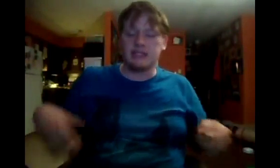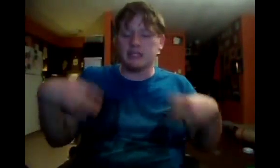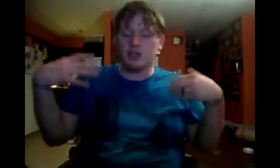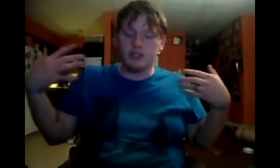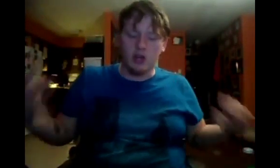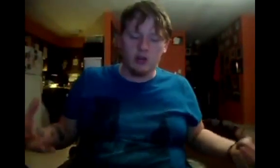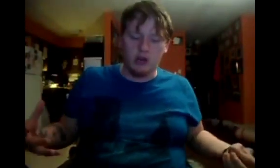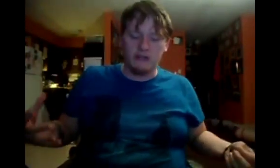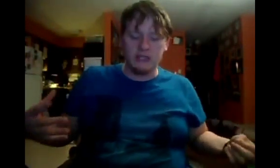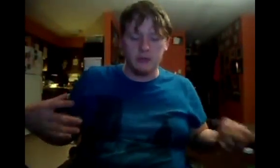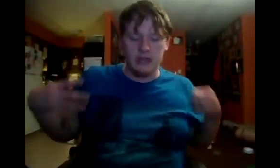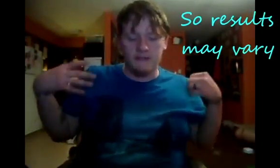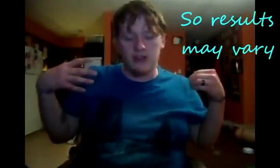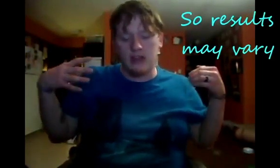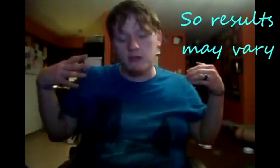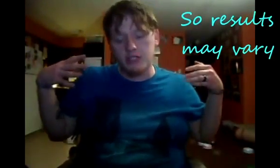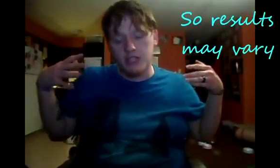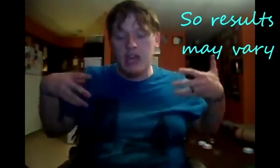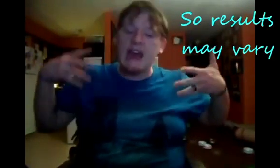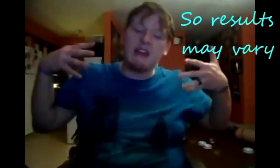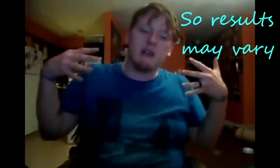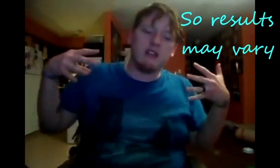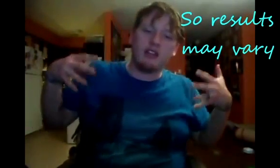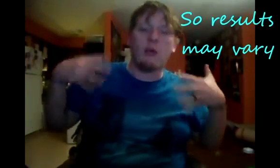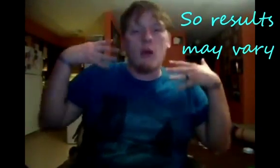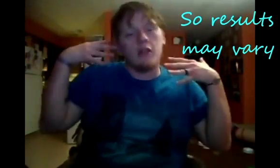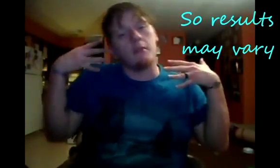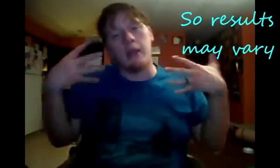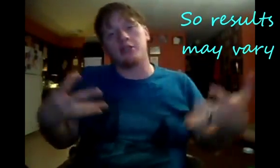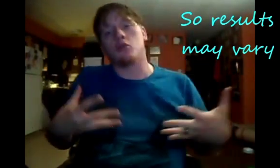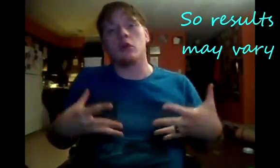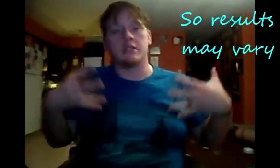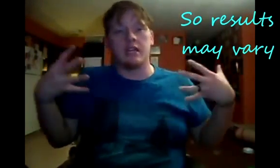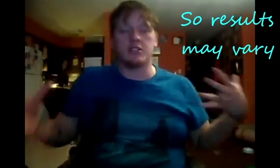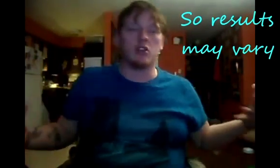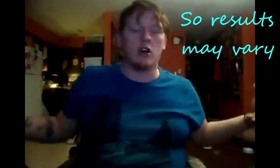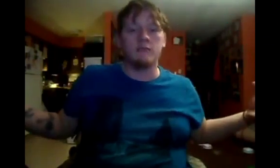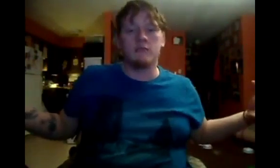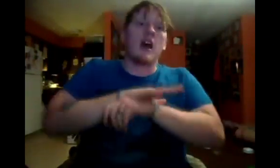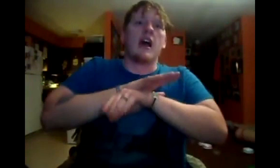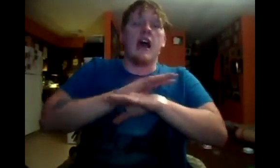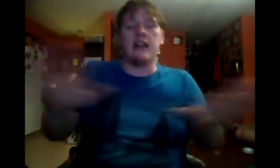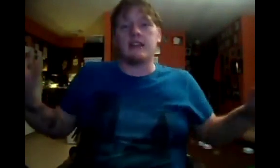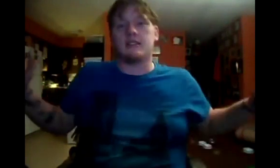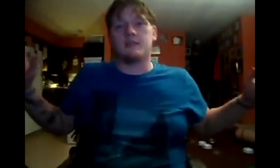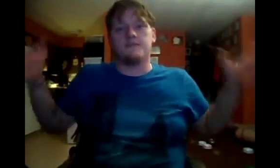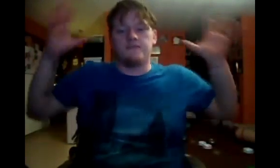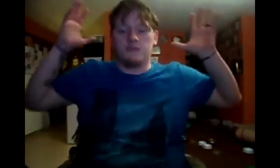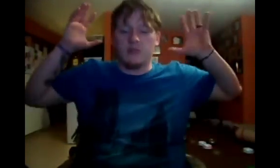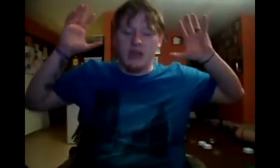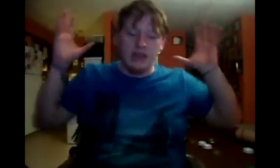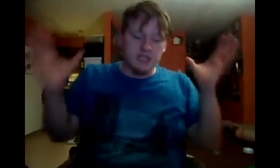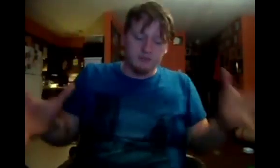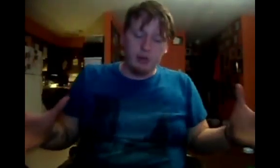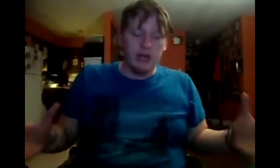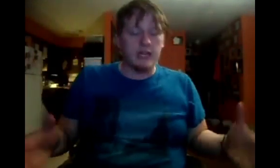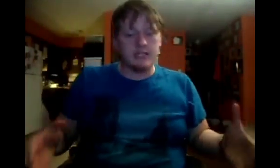See, I saw this article on Facebook and I figured I would just throw out the major ones that I saw. Headaches. Headaches bug us,